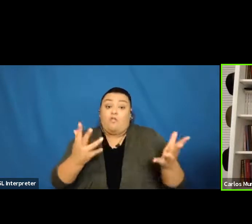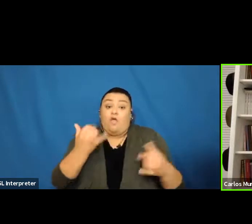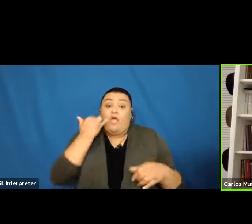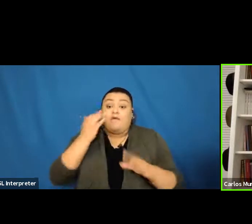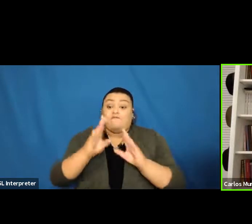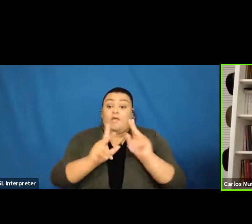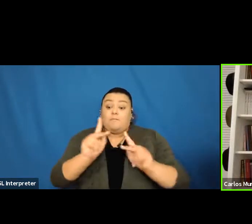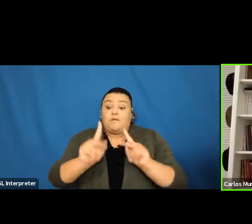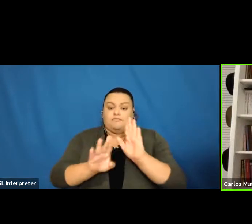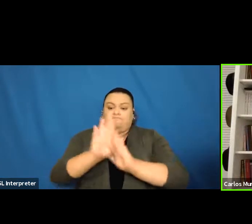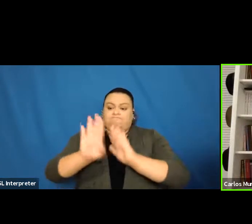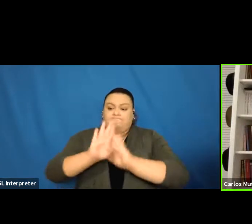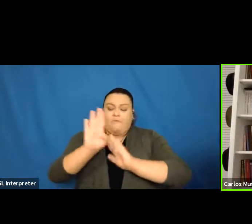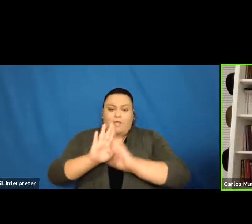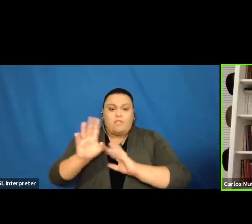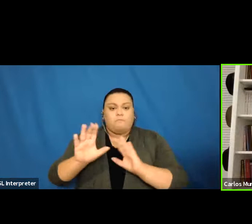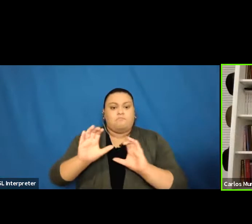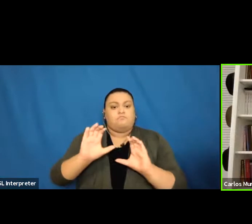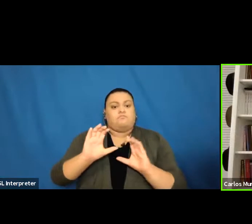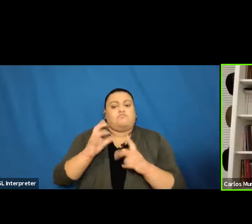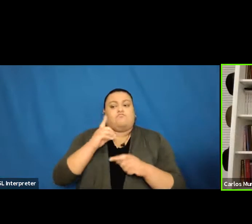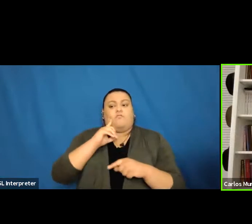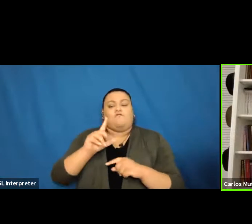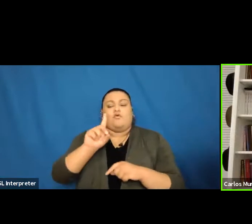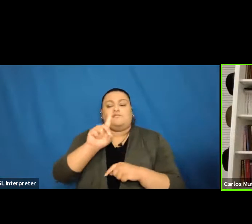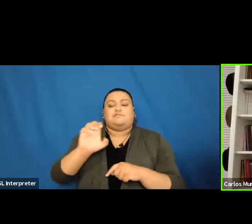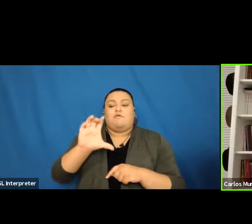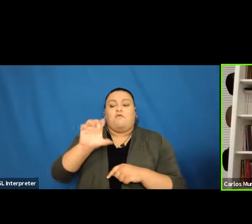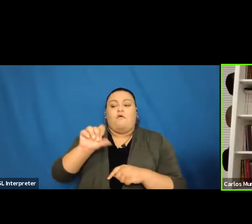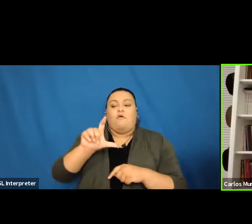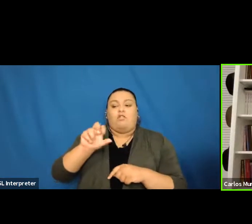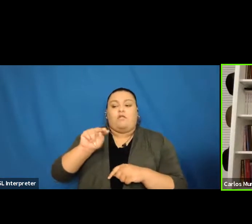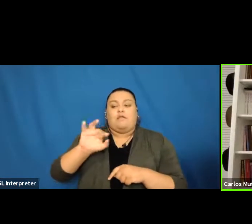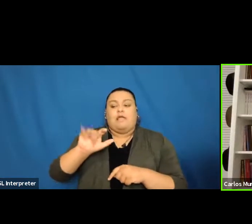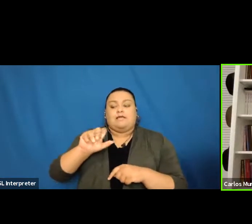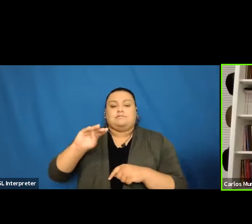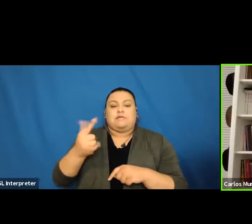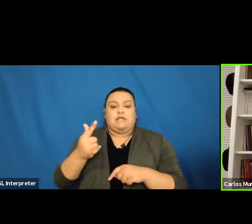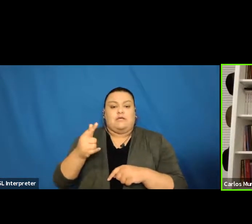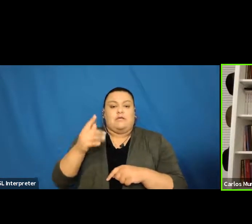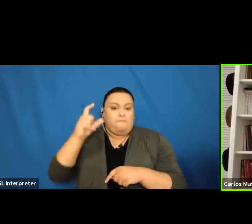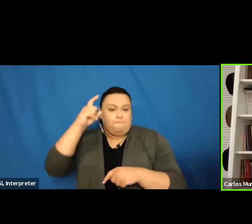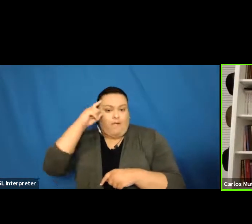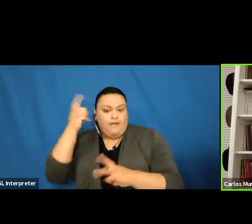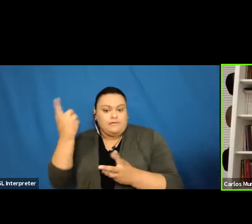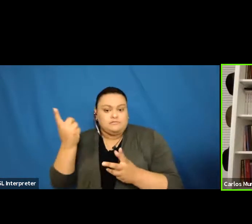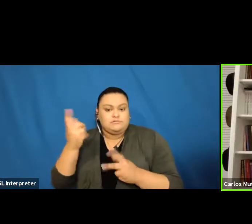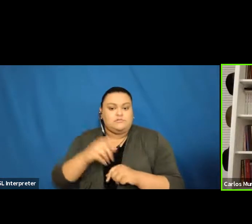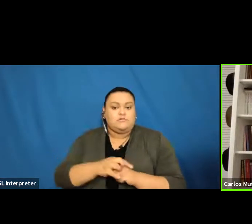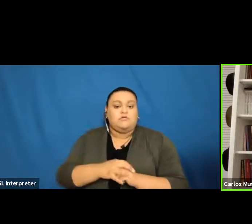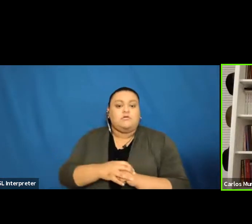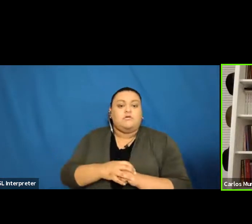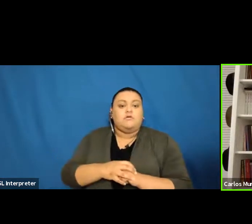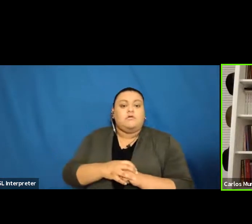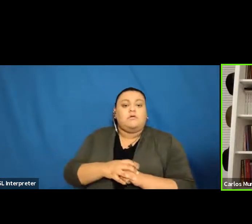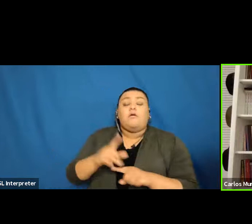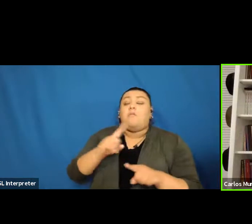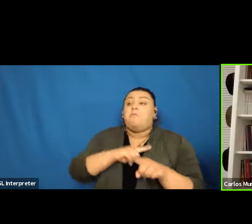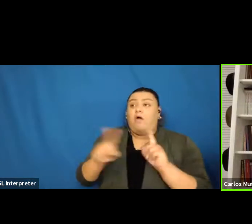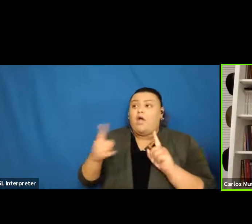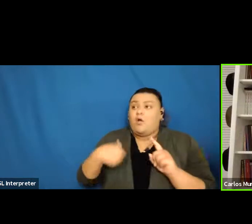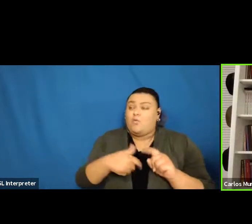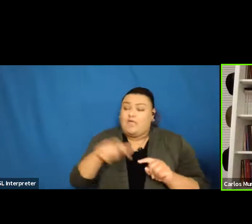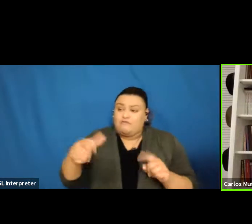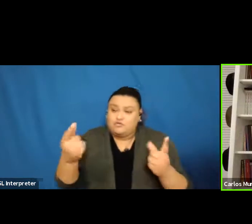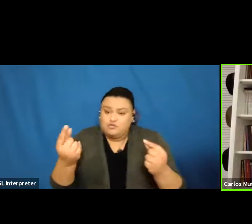decolonized minds. But by the same token, you cannot rely on ethnic studies only. What has to be done, and what I tried to do at Berkeley, for example,